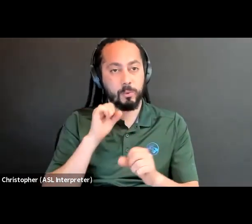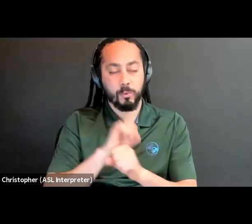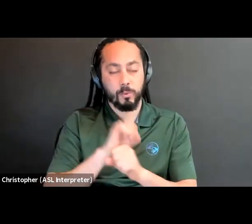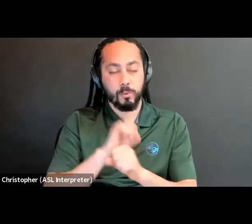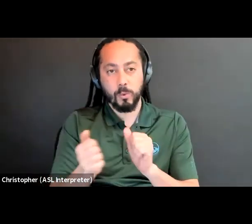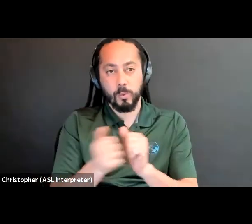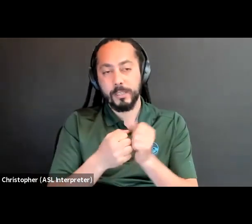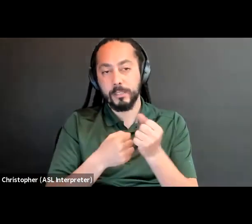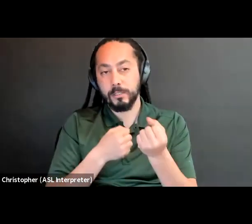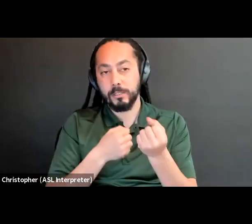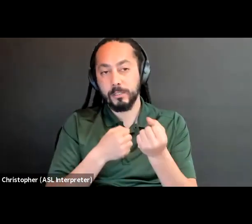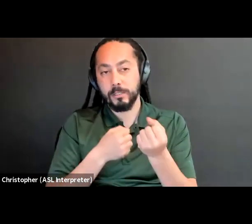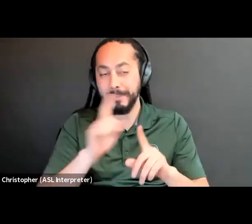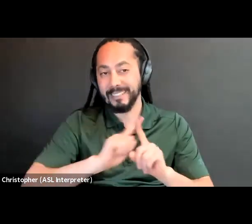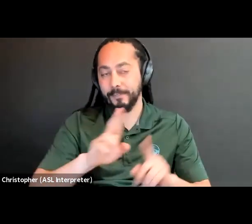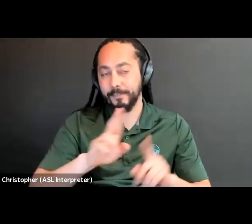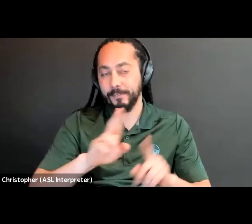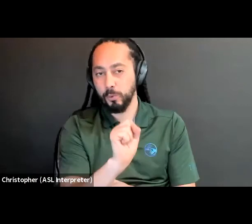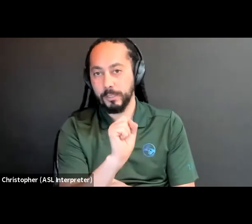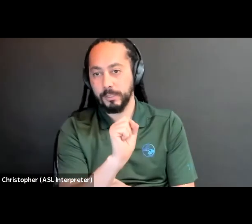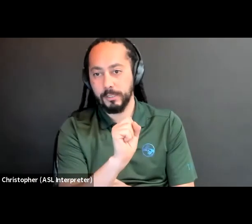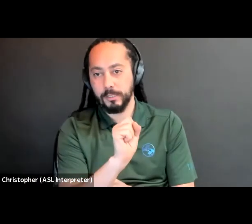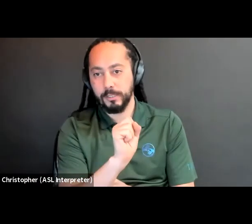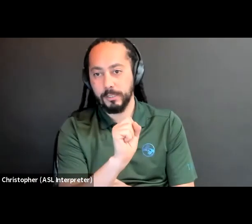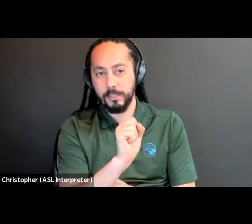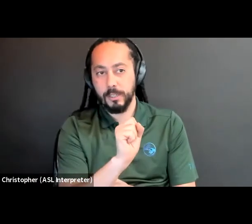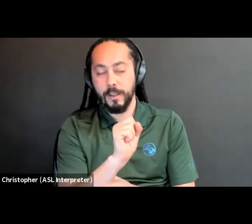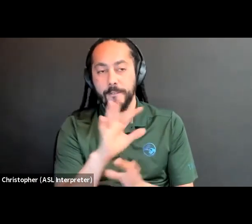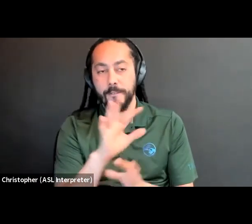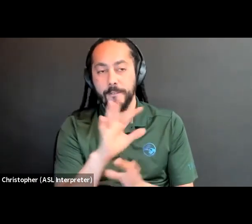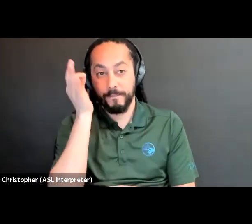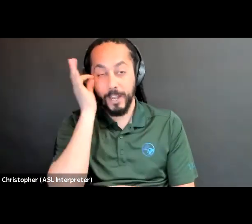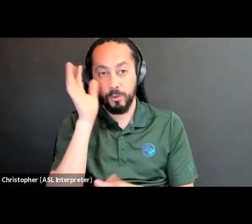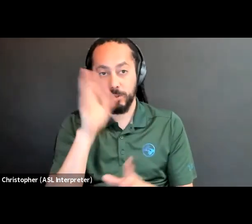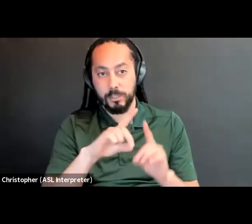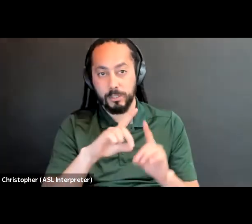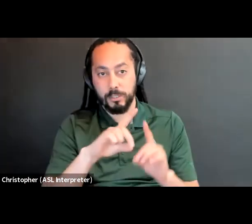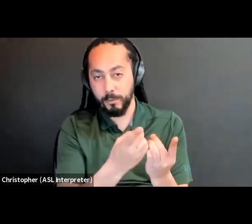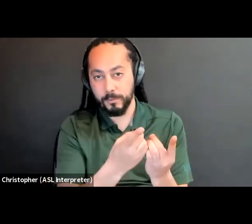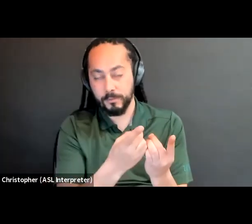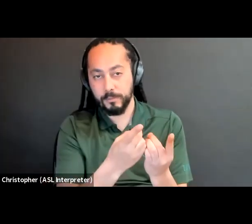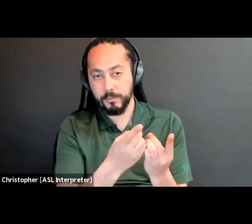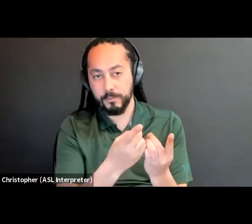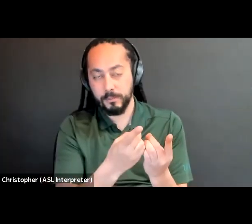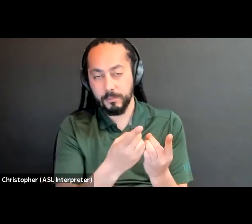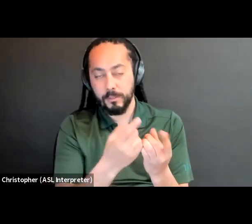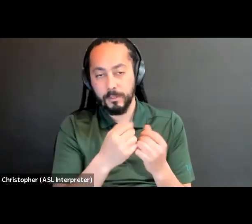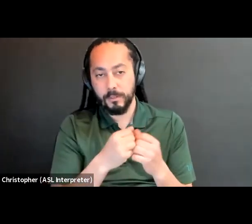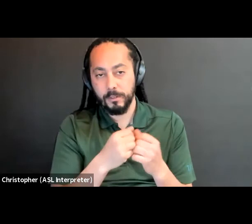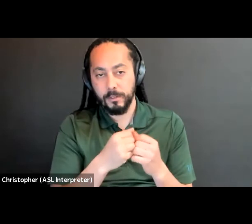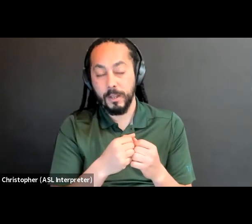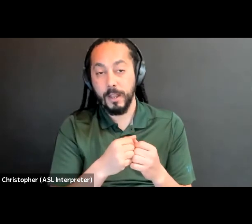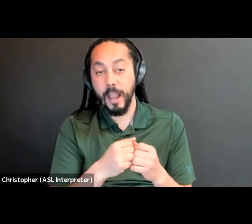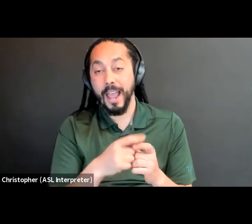from several US federal departments. They gave us the task